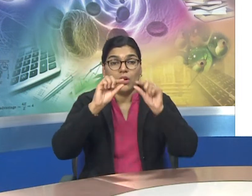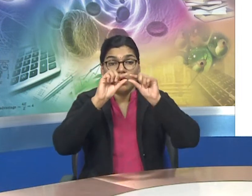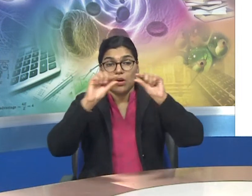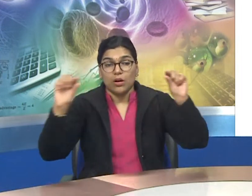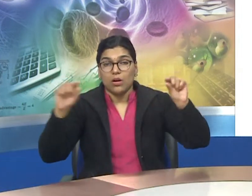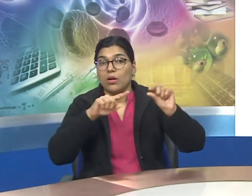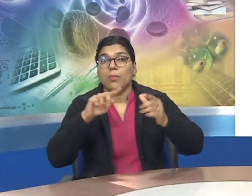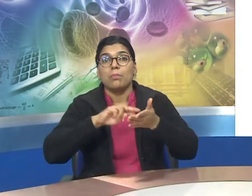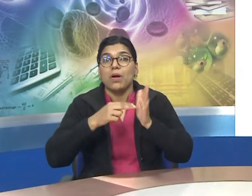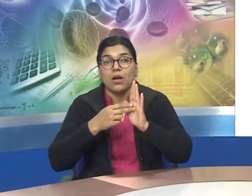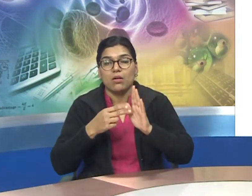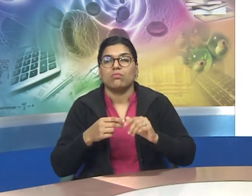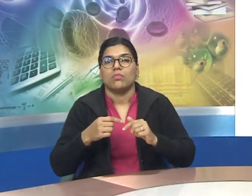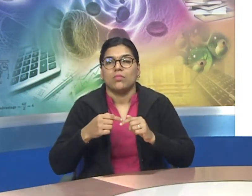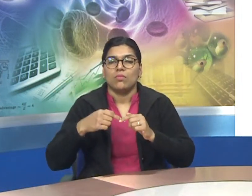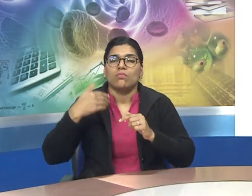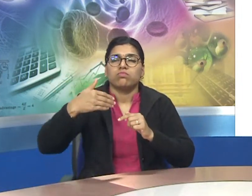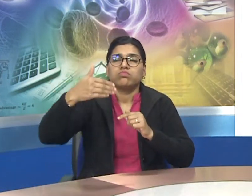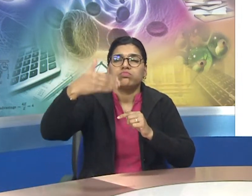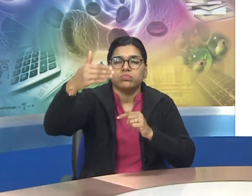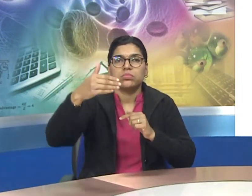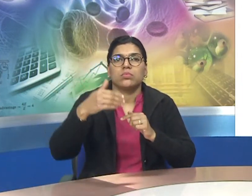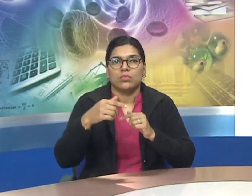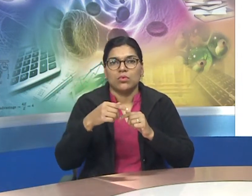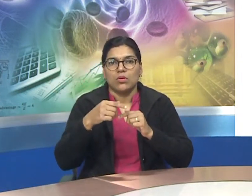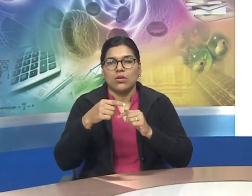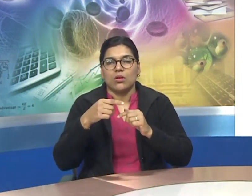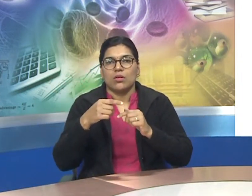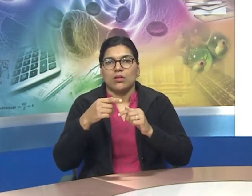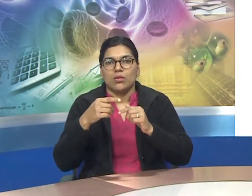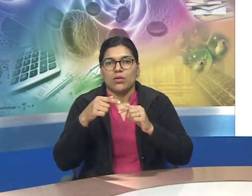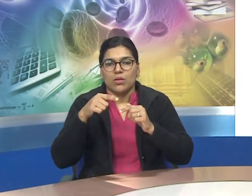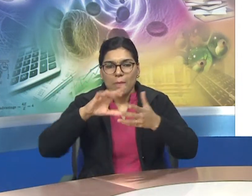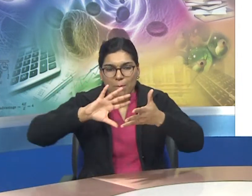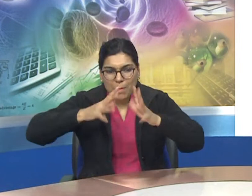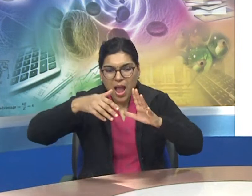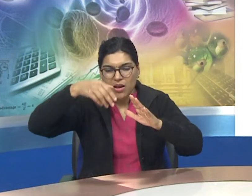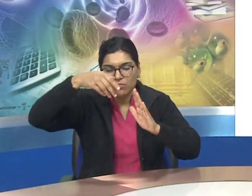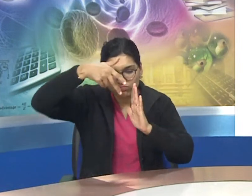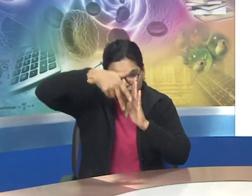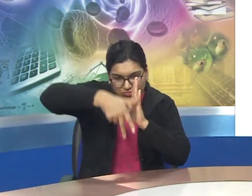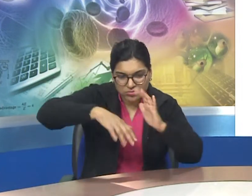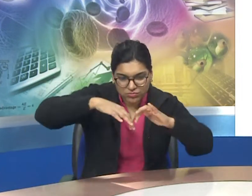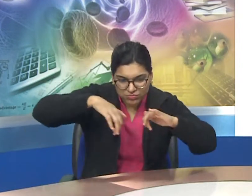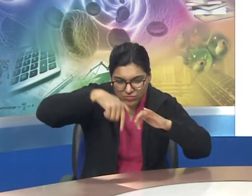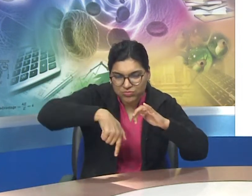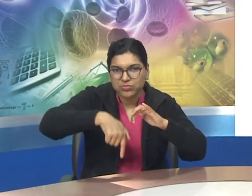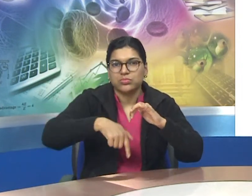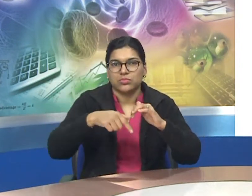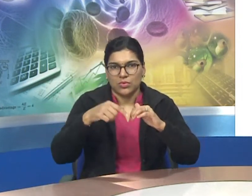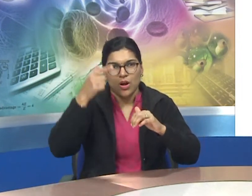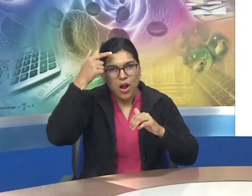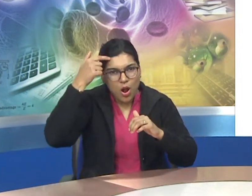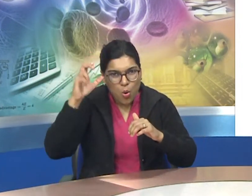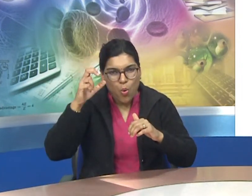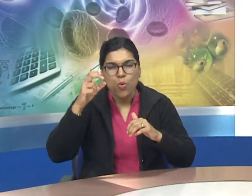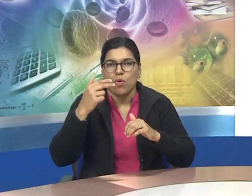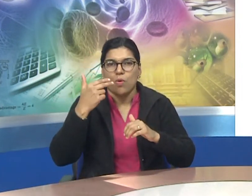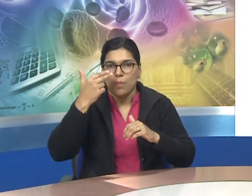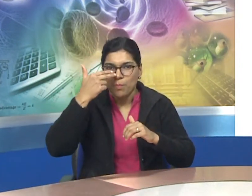So in this lesson, we will be discussing about the fuels which we would be using in our coming